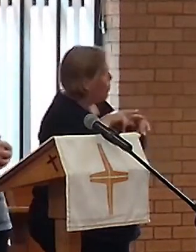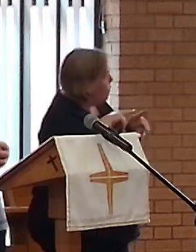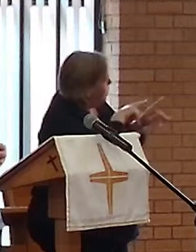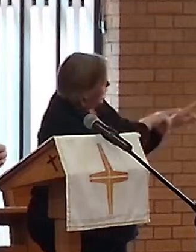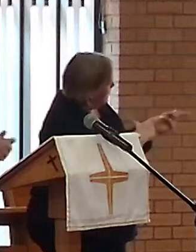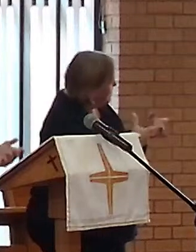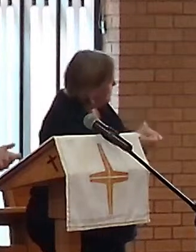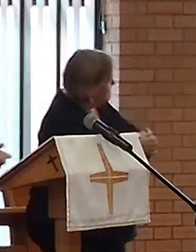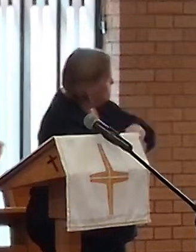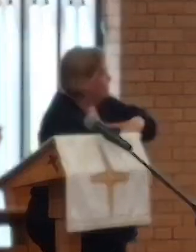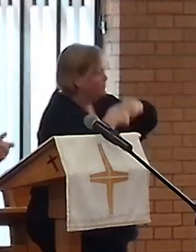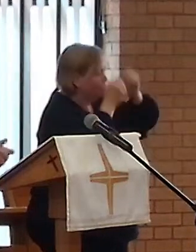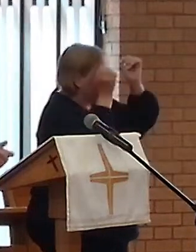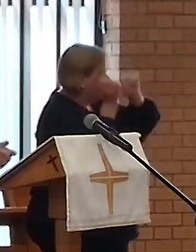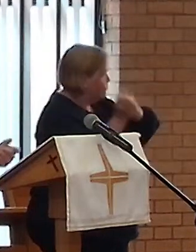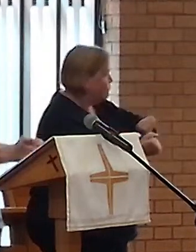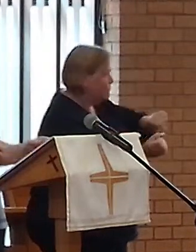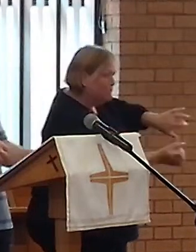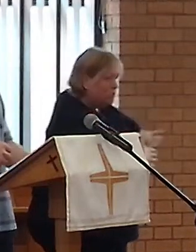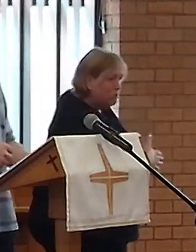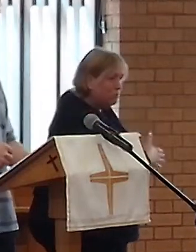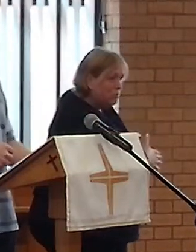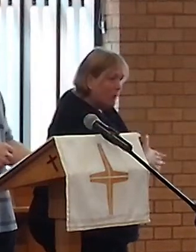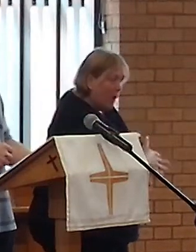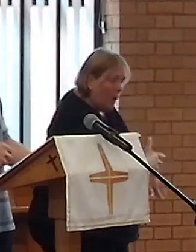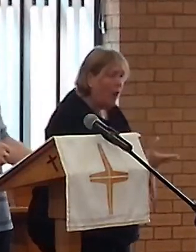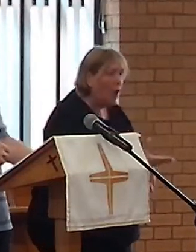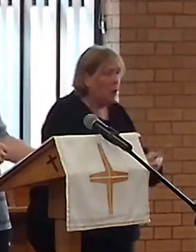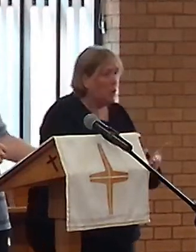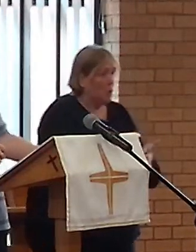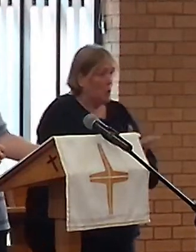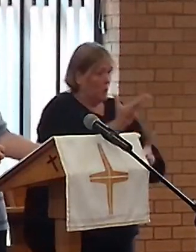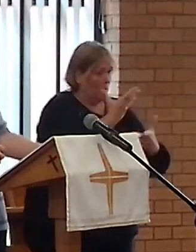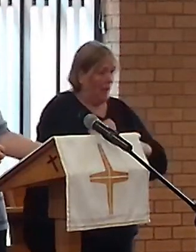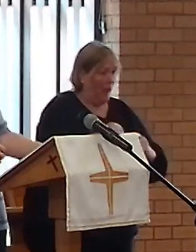which has been renewed in knowledge in the image of its creator.